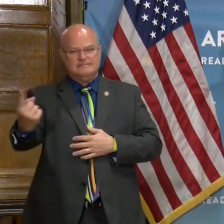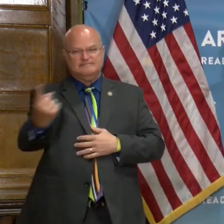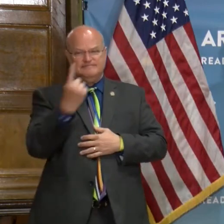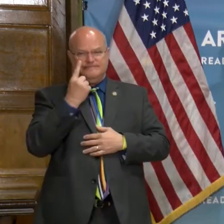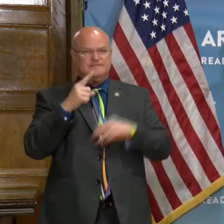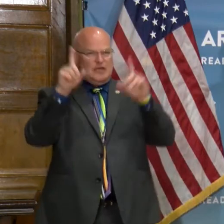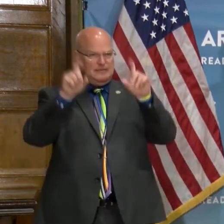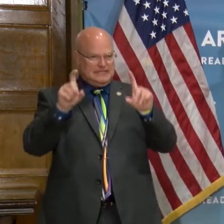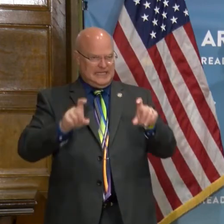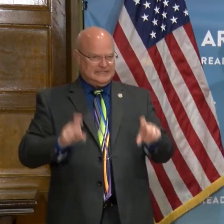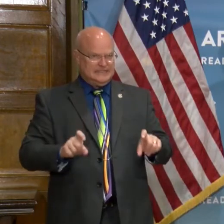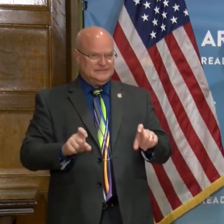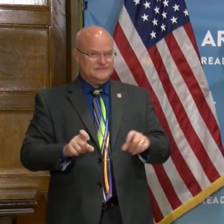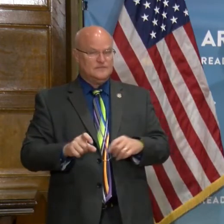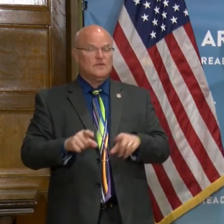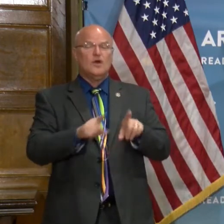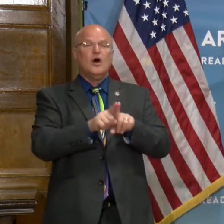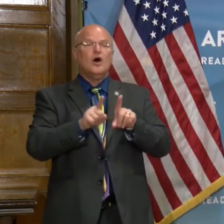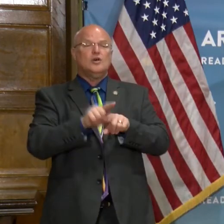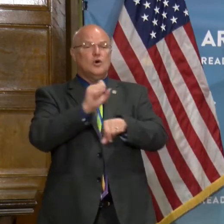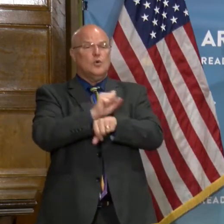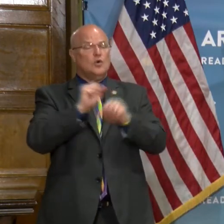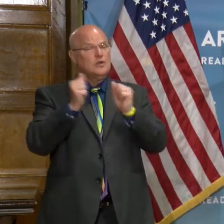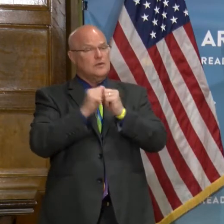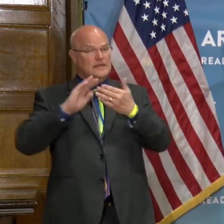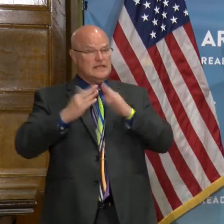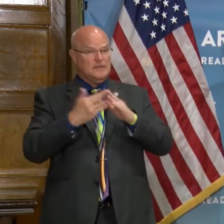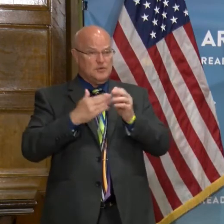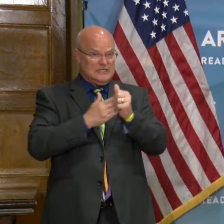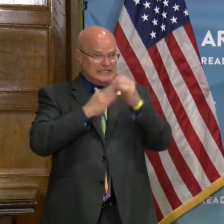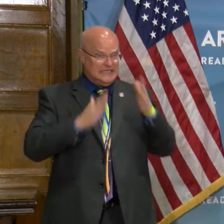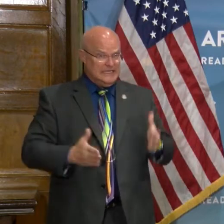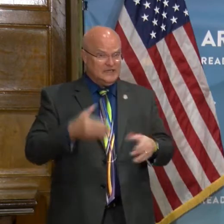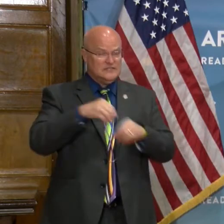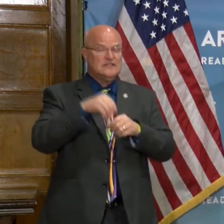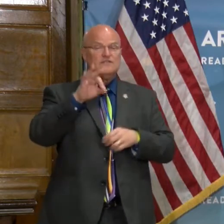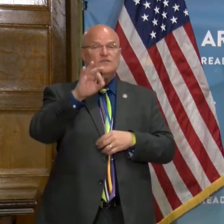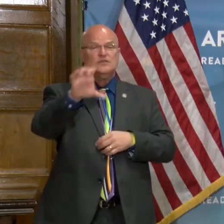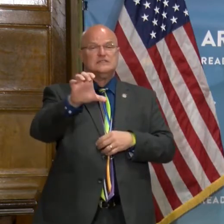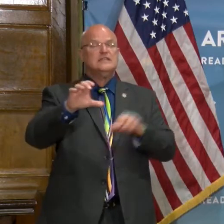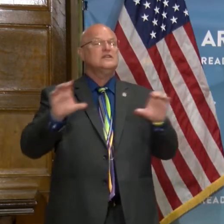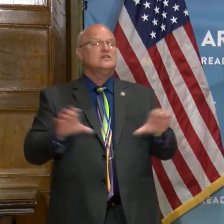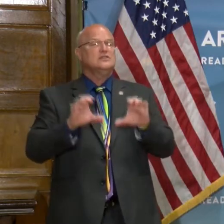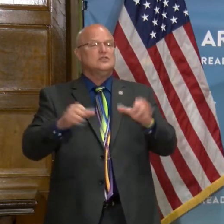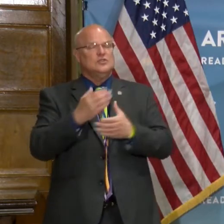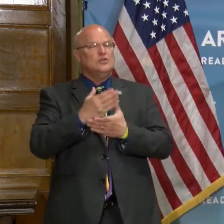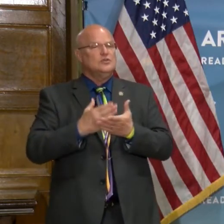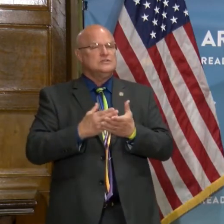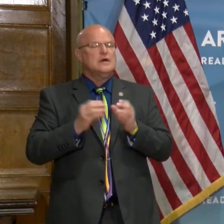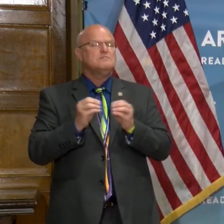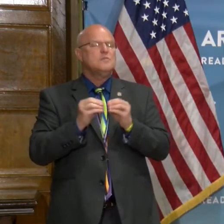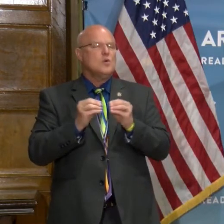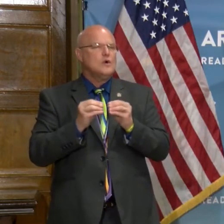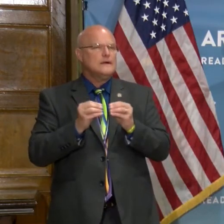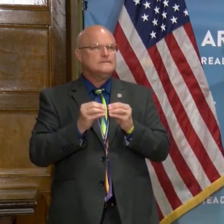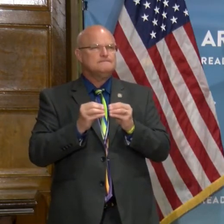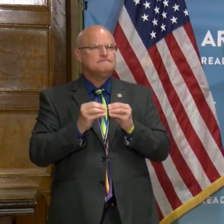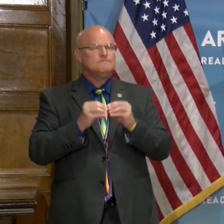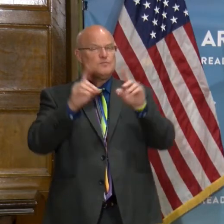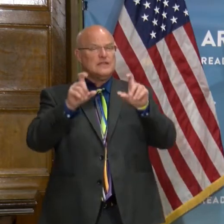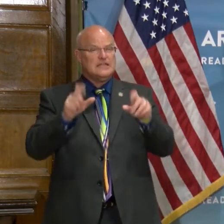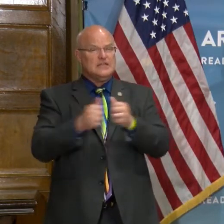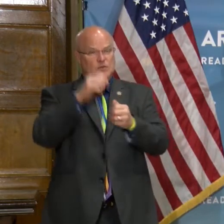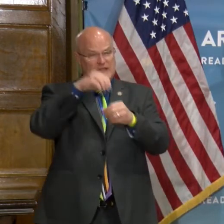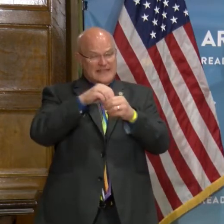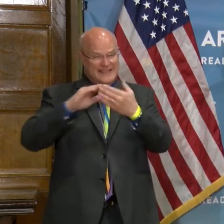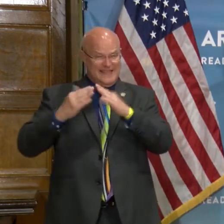get tested. We will also be working with community leaders there to do some more testing